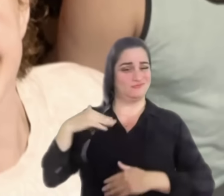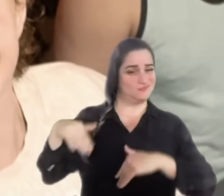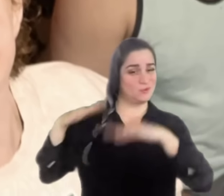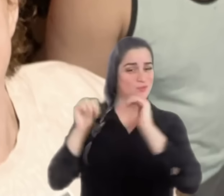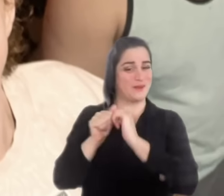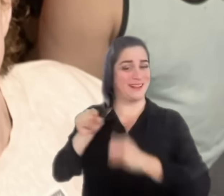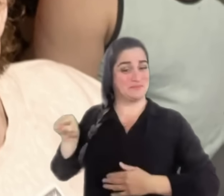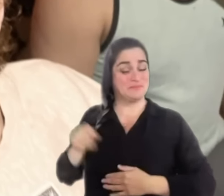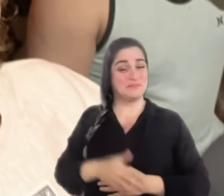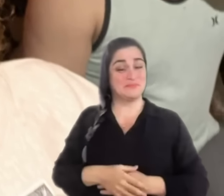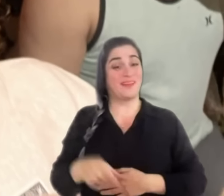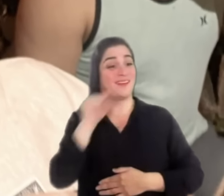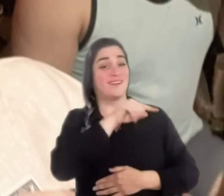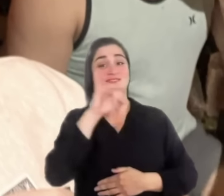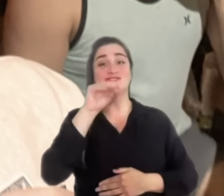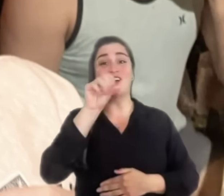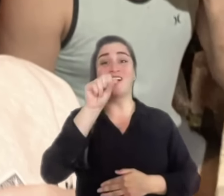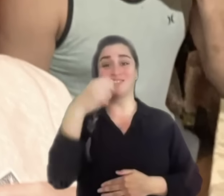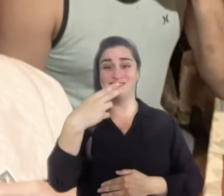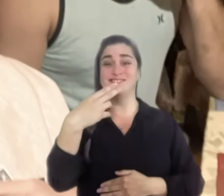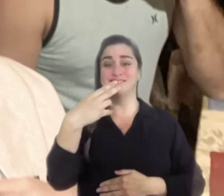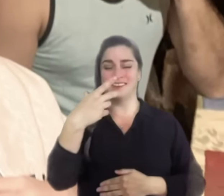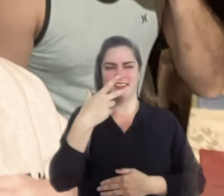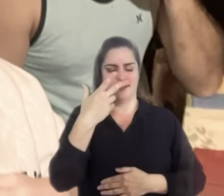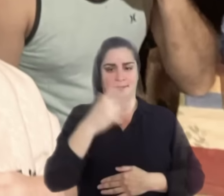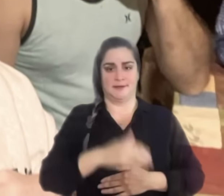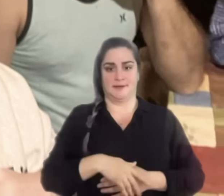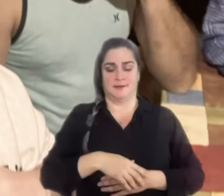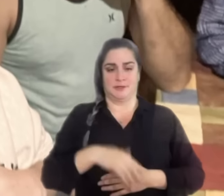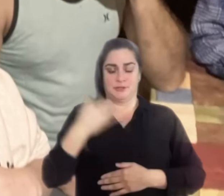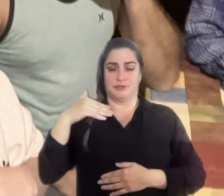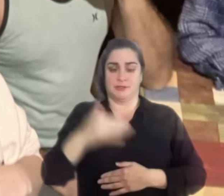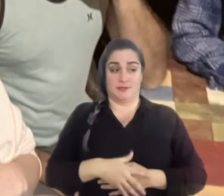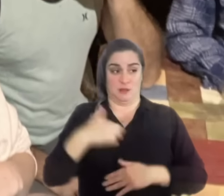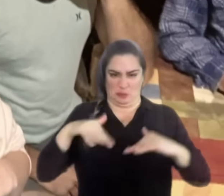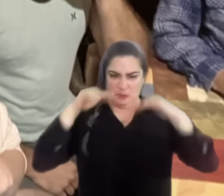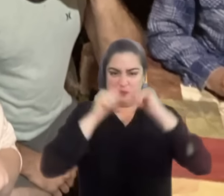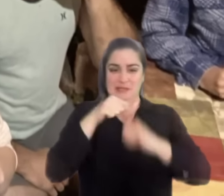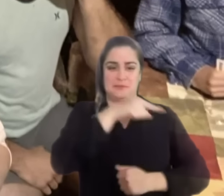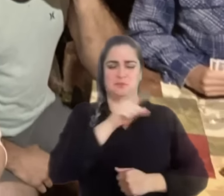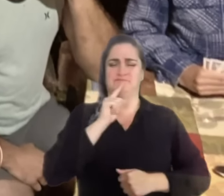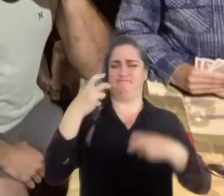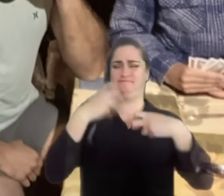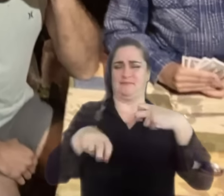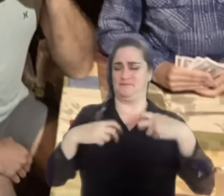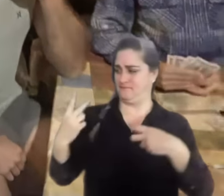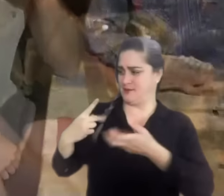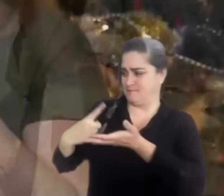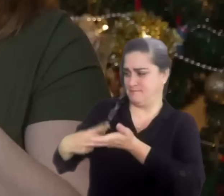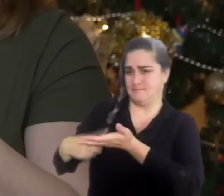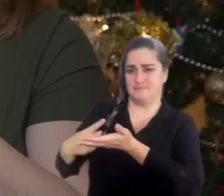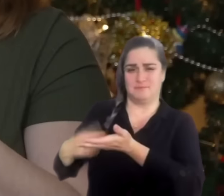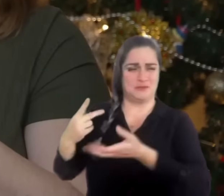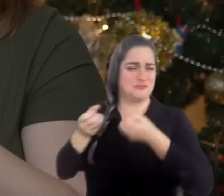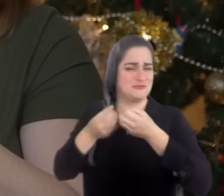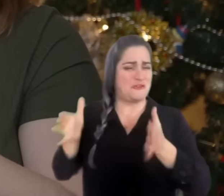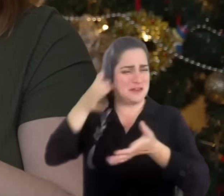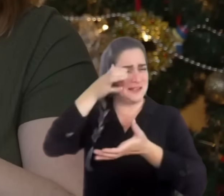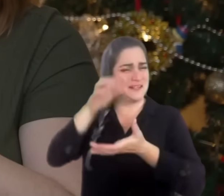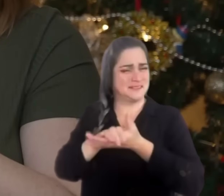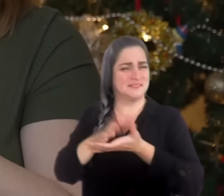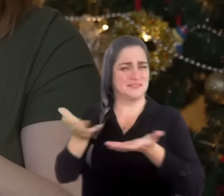I mean, we grew up together. And Josh Seal, I grew up with him. I mean, it's too difficult